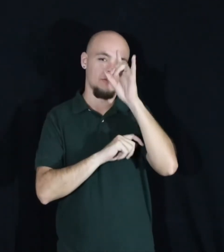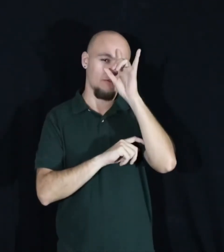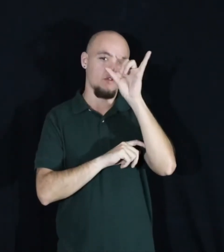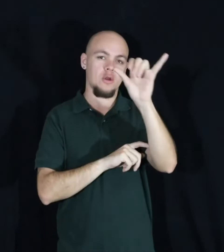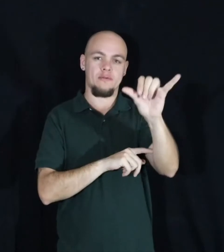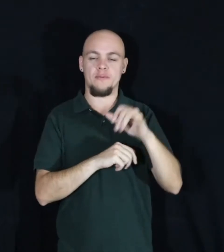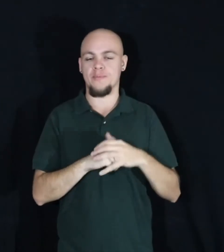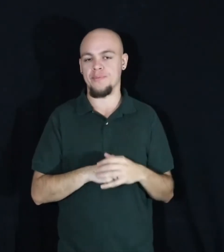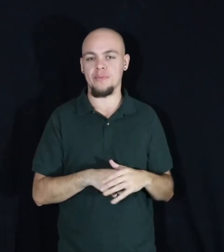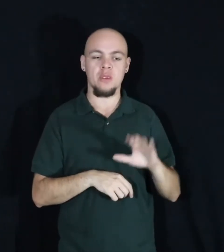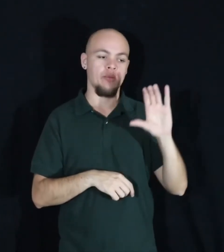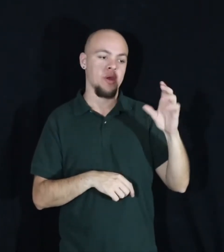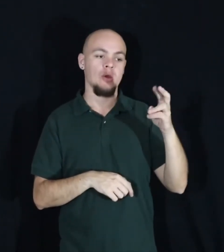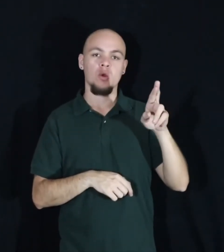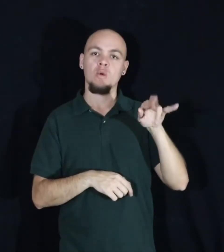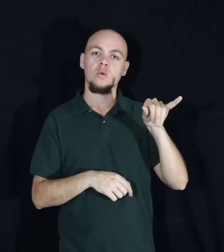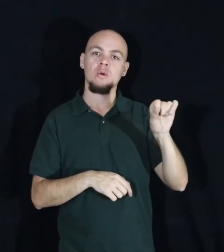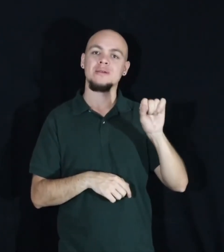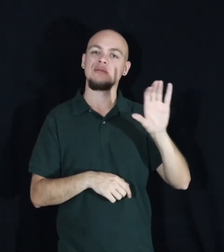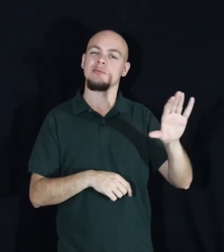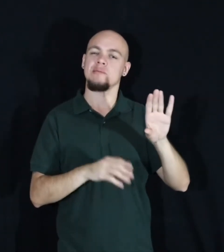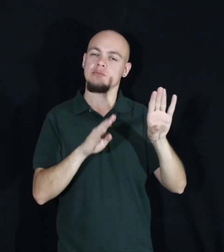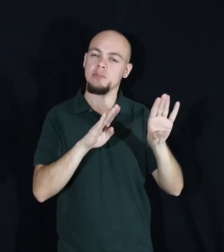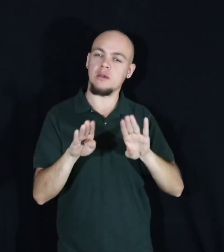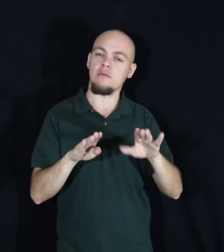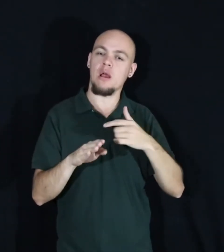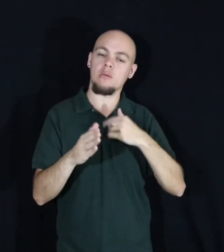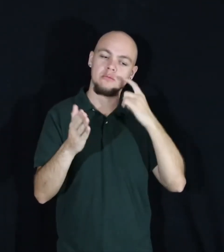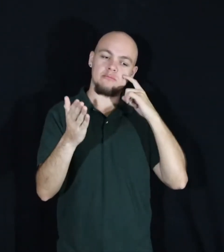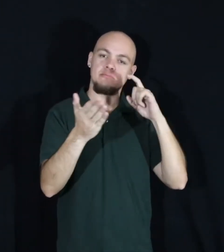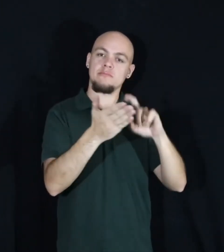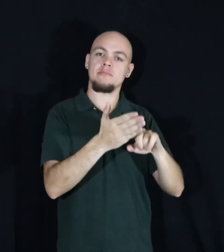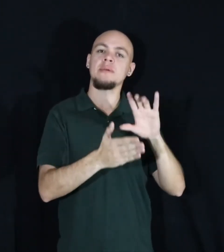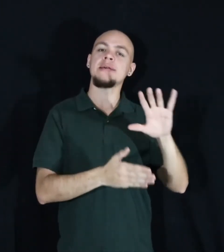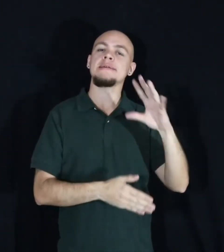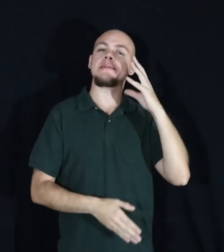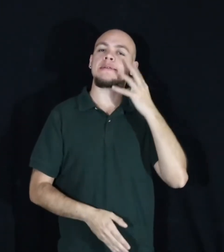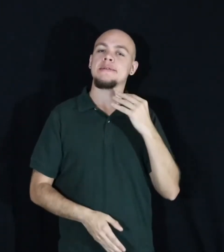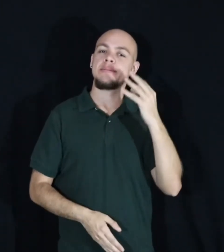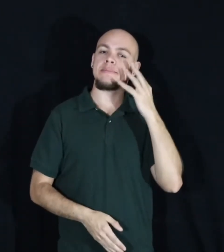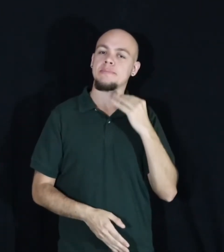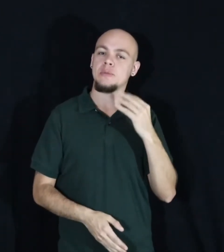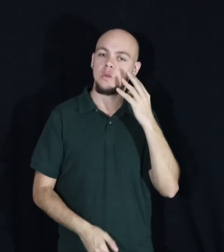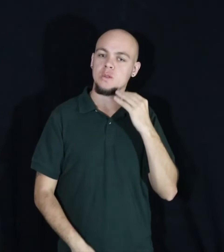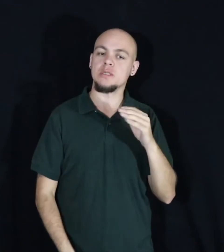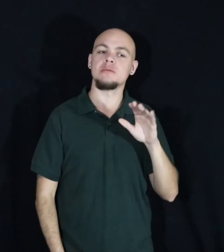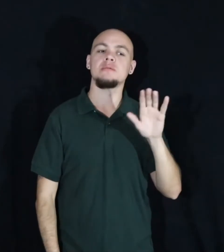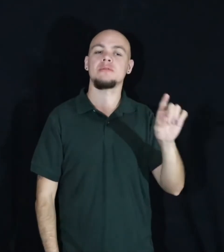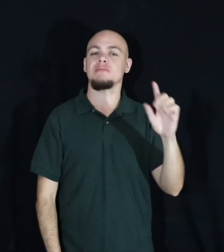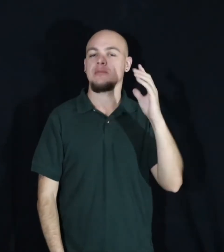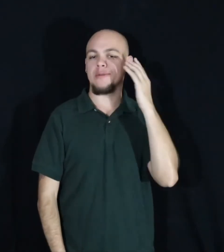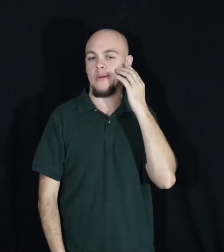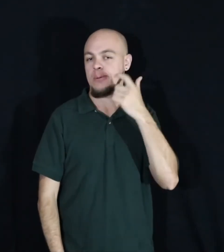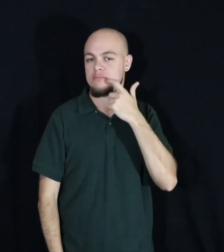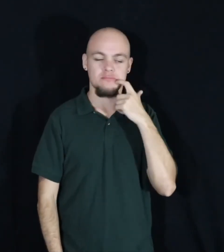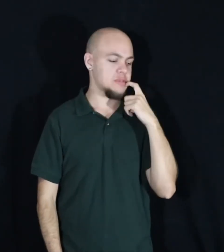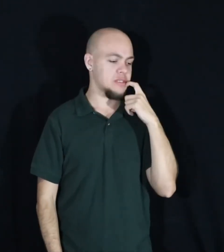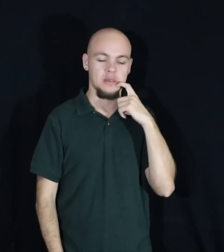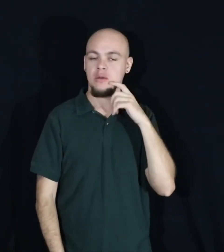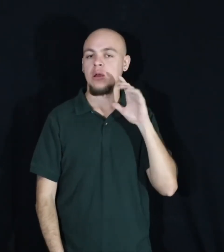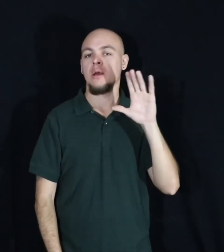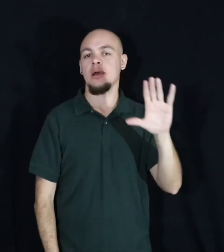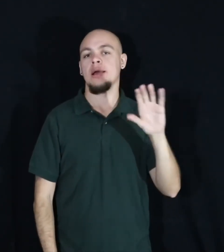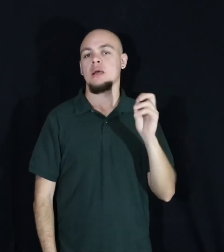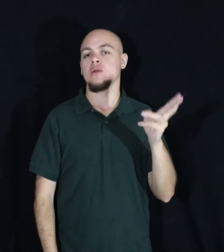on what Chris has done, right? Because Chris has experience with some of the pitfalls of addiction. Now, whether that's through his